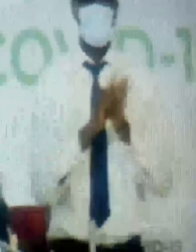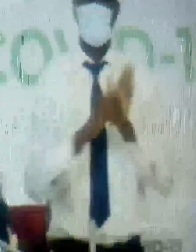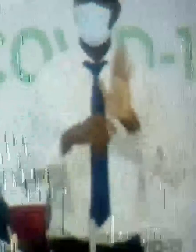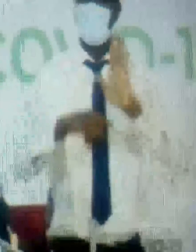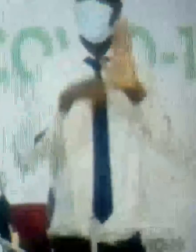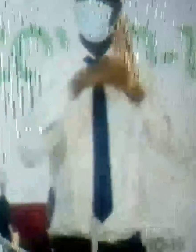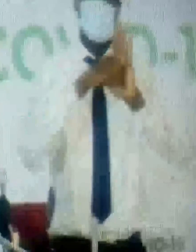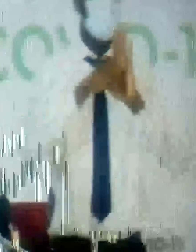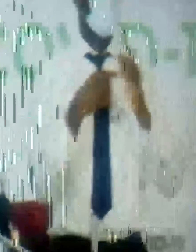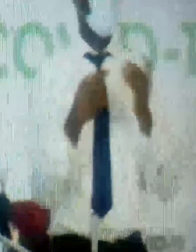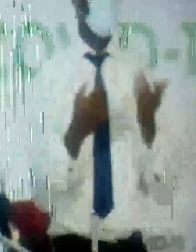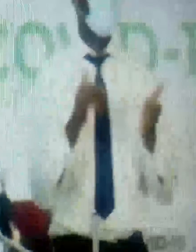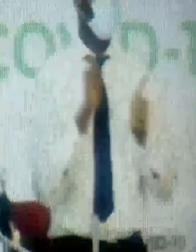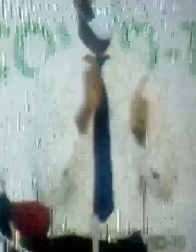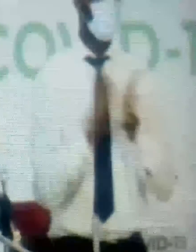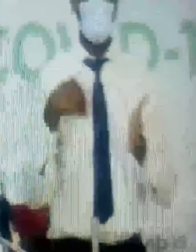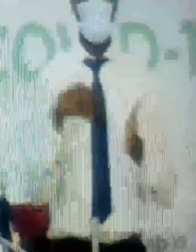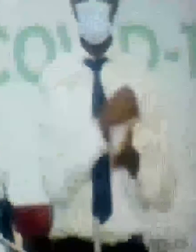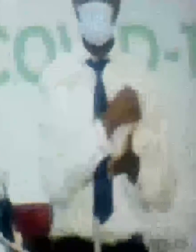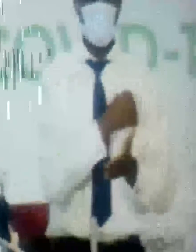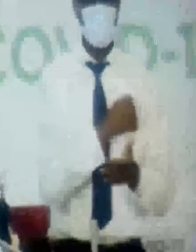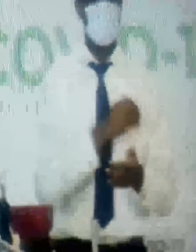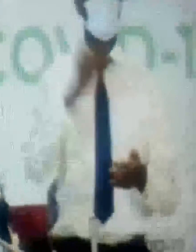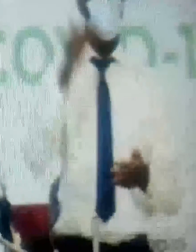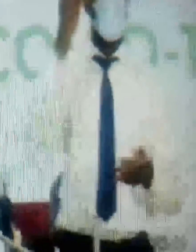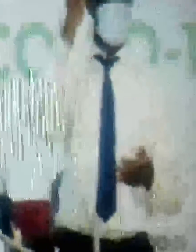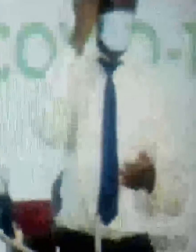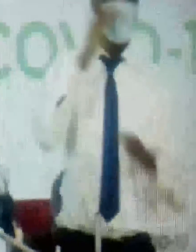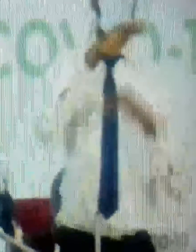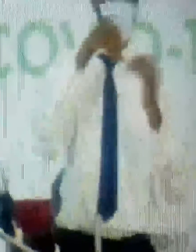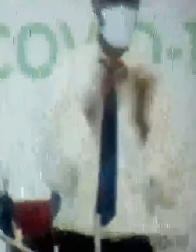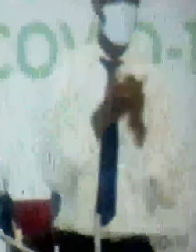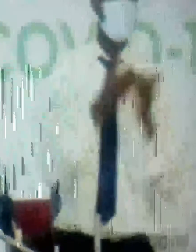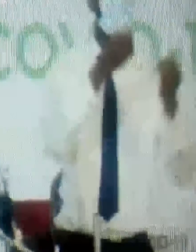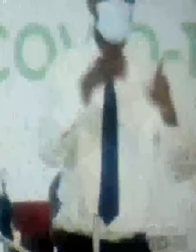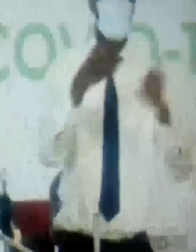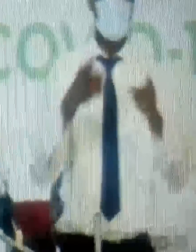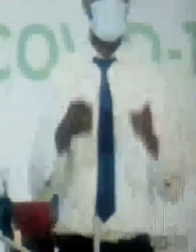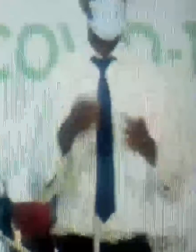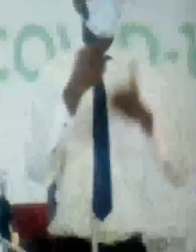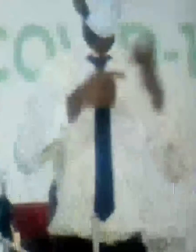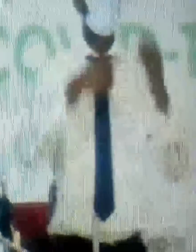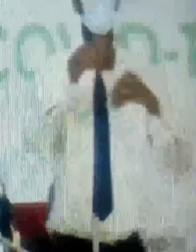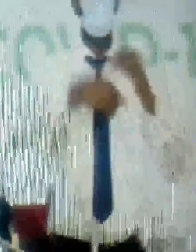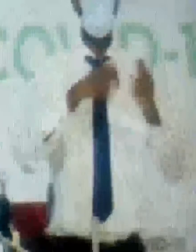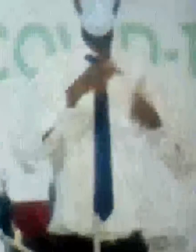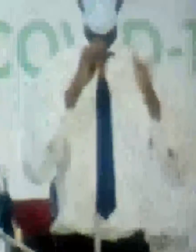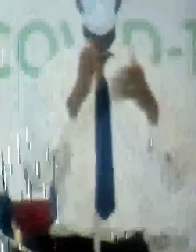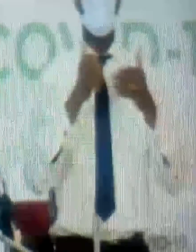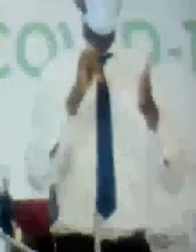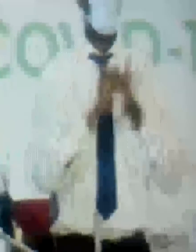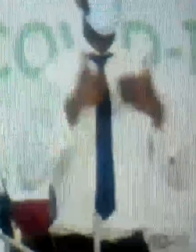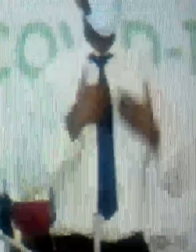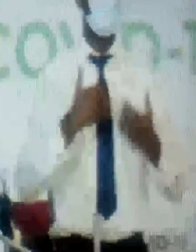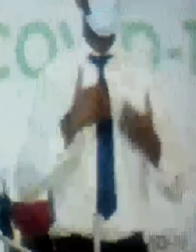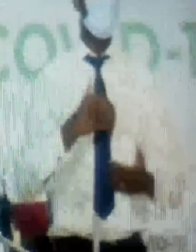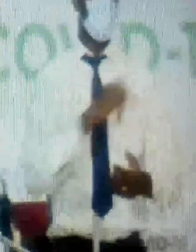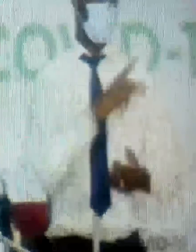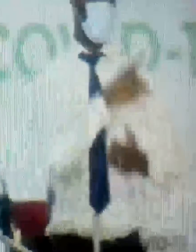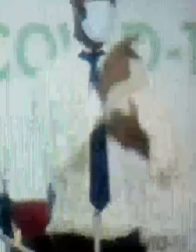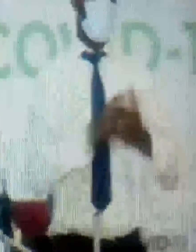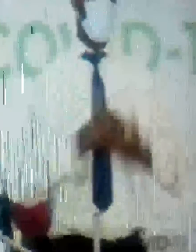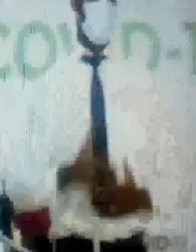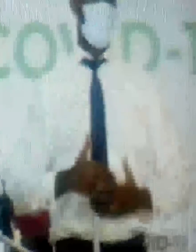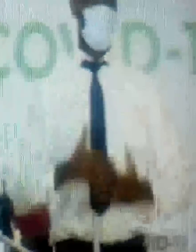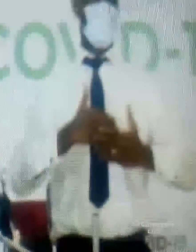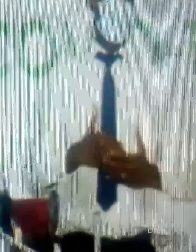just cannot wish this away. Even for the antenatal care, people might not